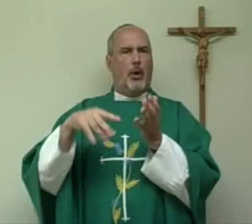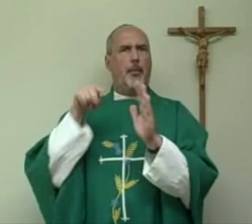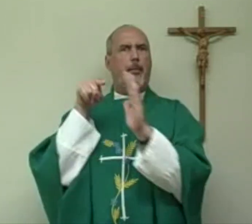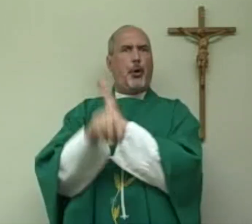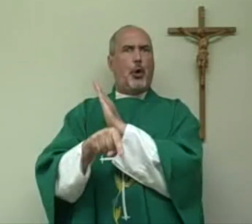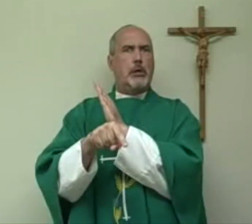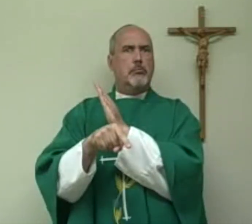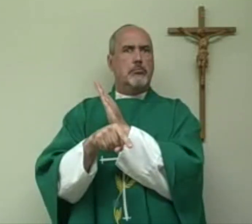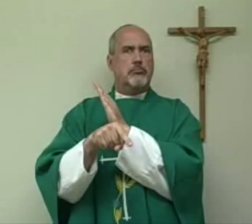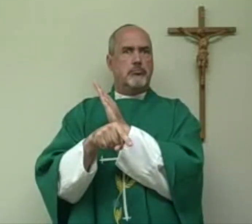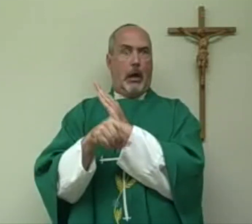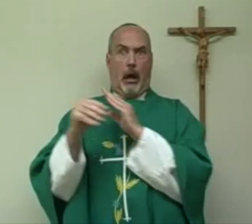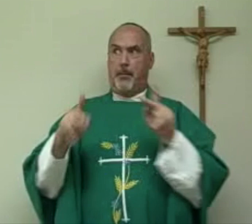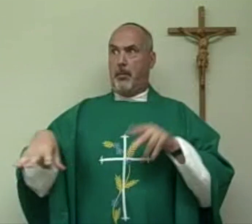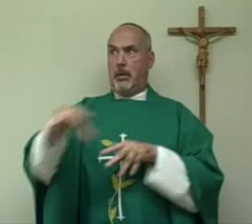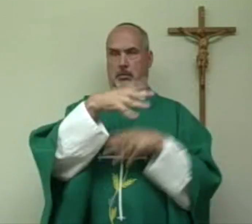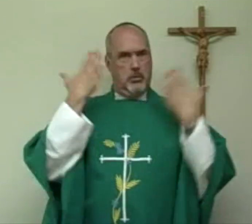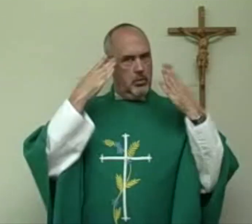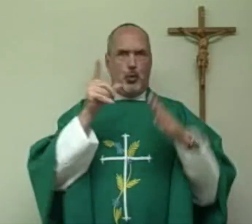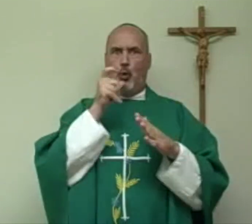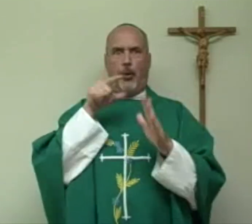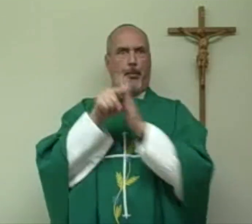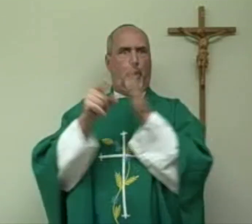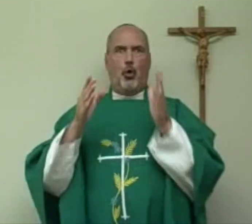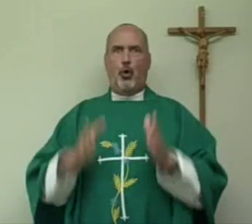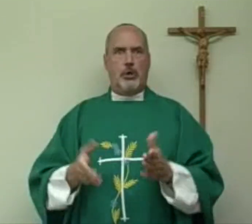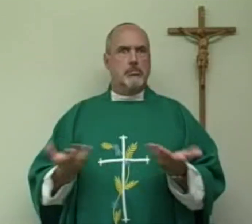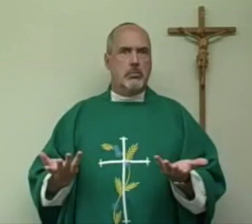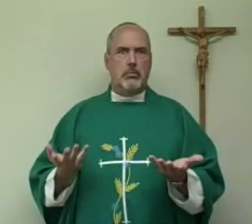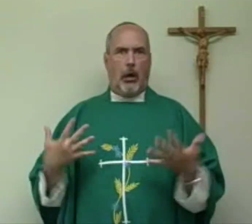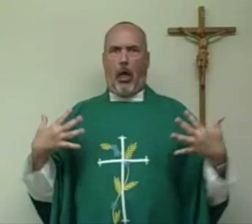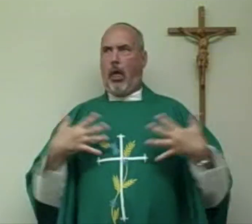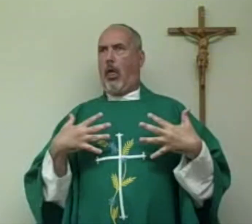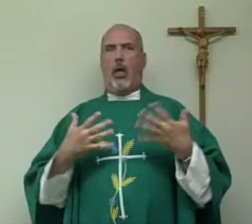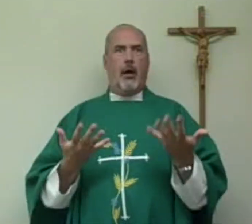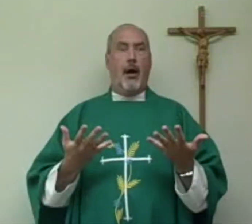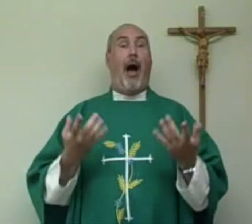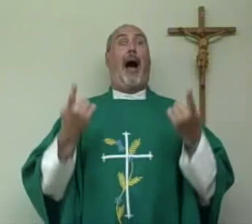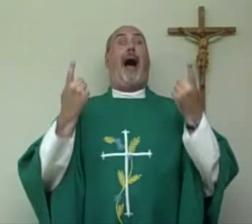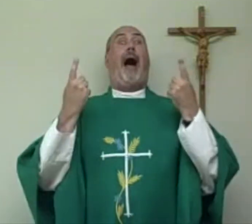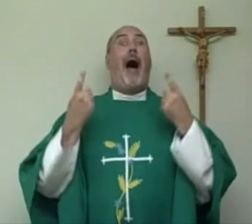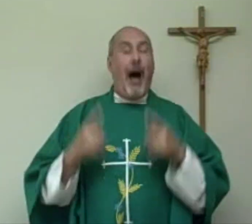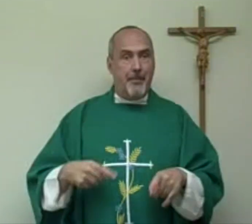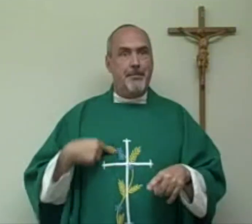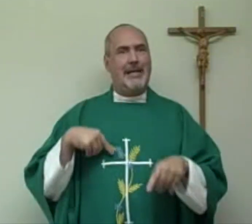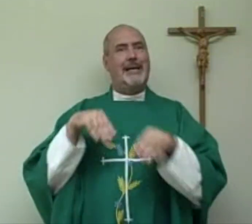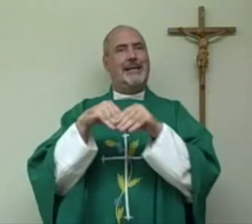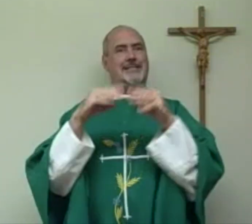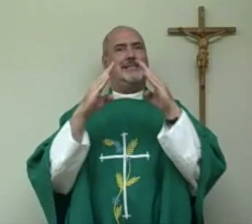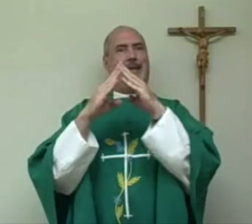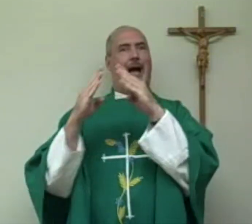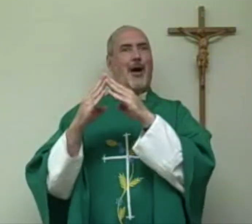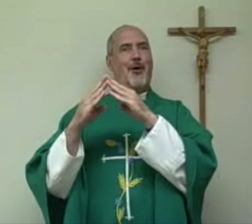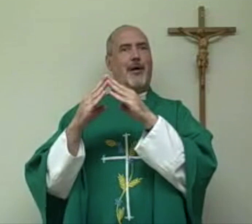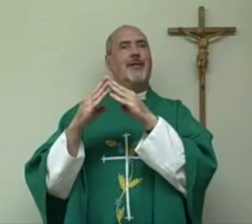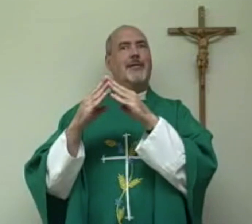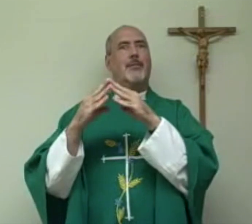University. There were 2 students that were murdered, and nobody knew who the murderer was. And I happened to be